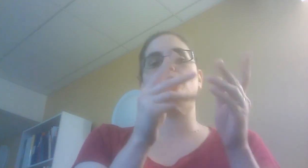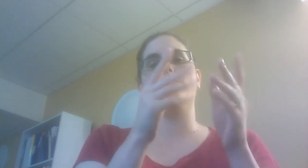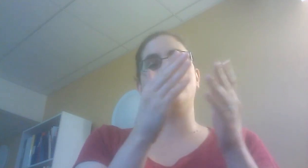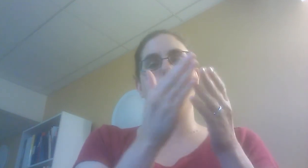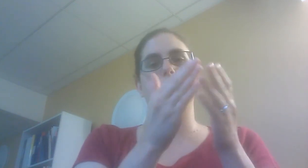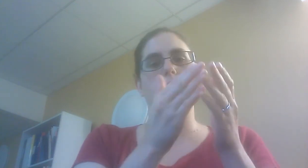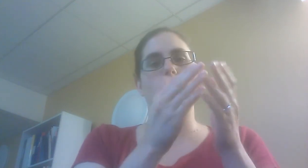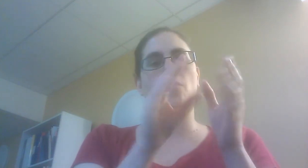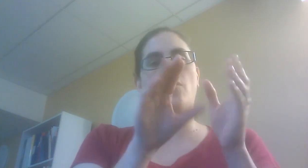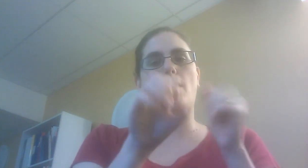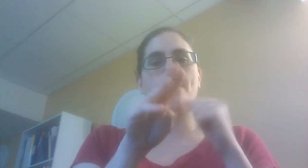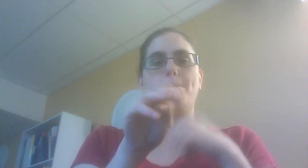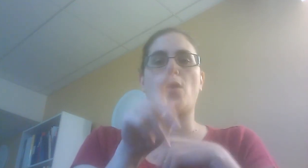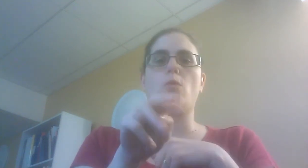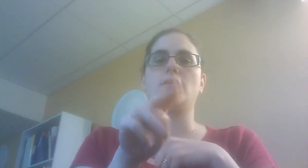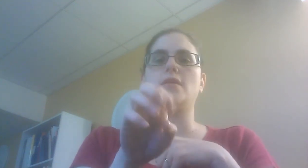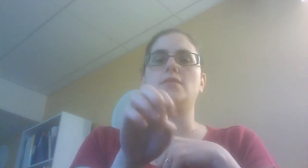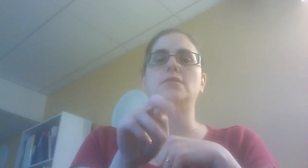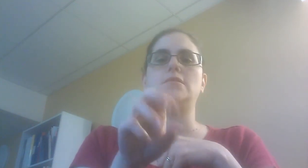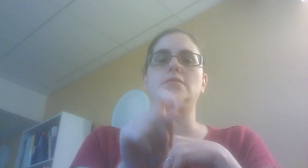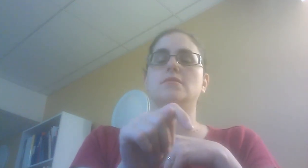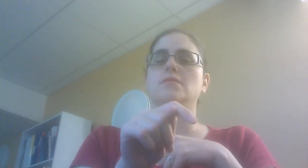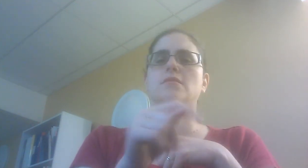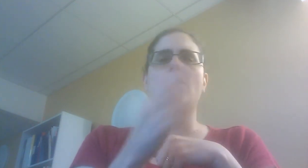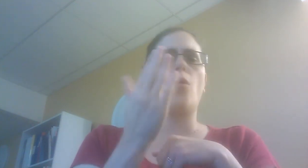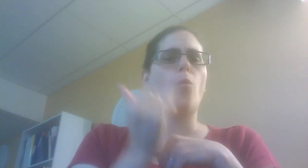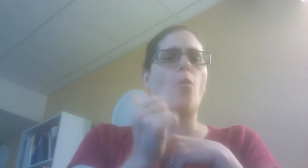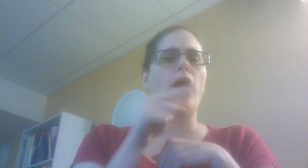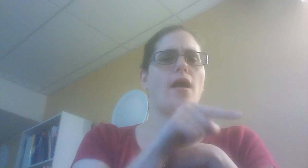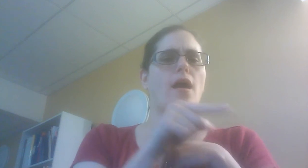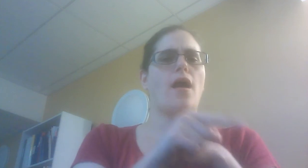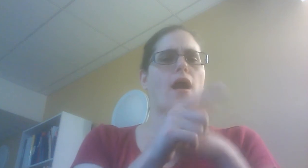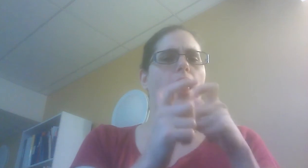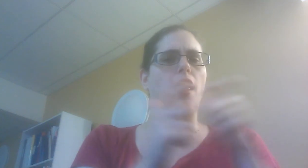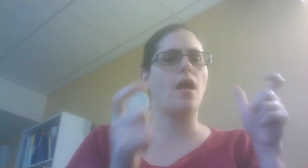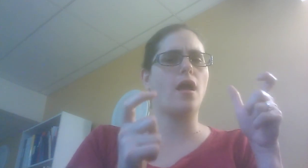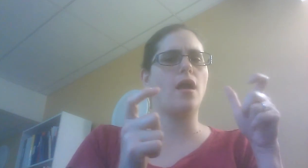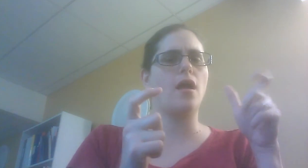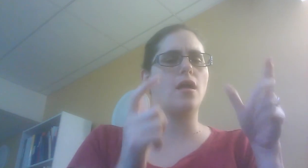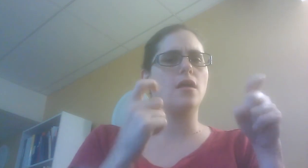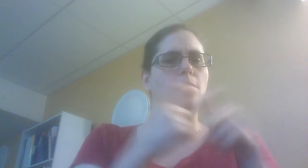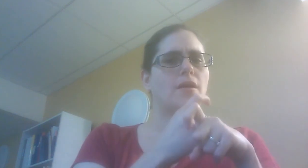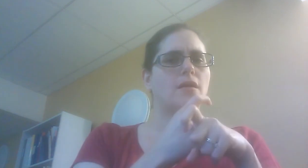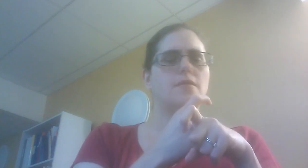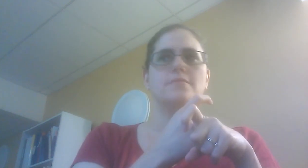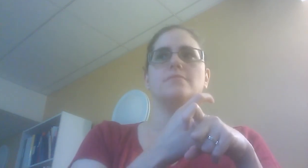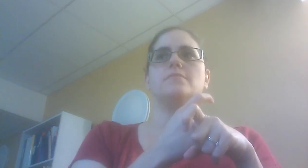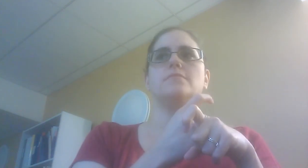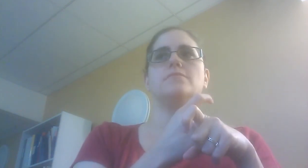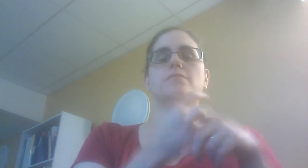in the cell. Now, why can they be large and complex? It's because they have